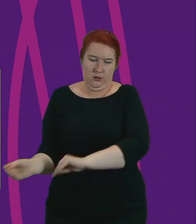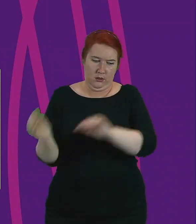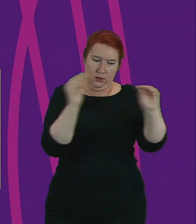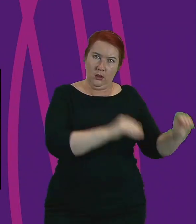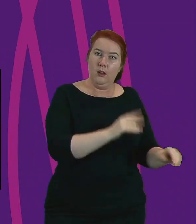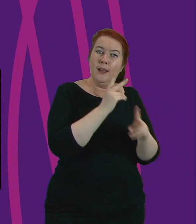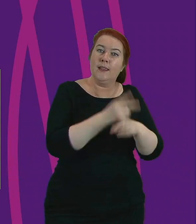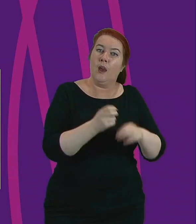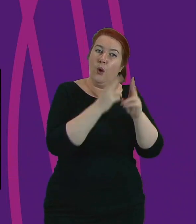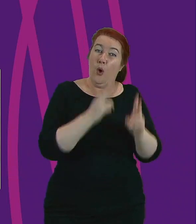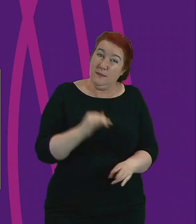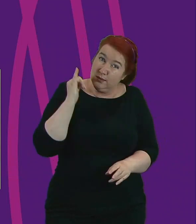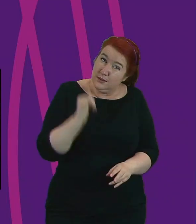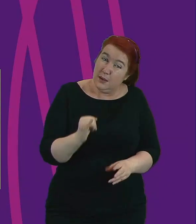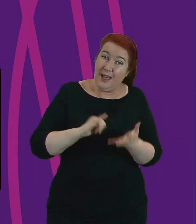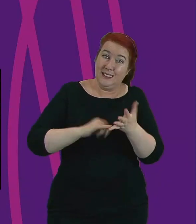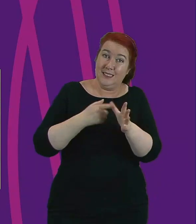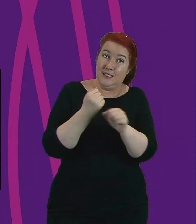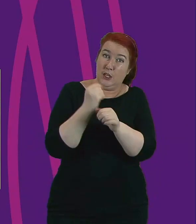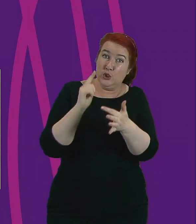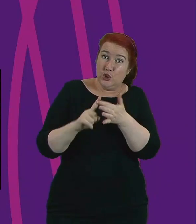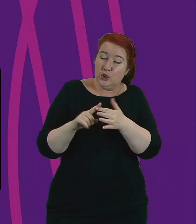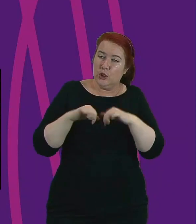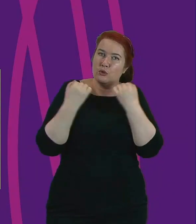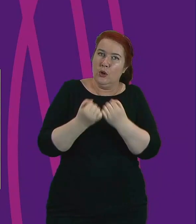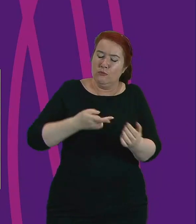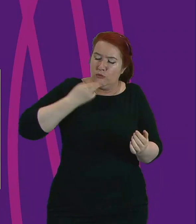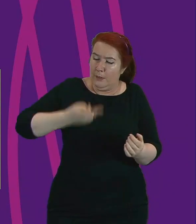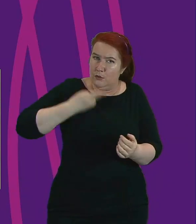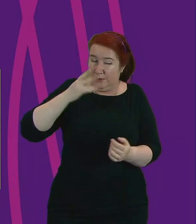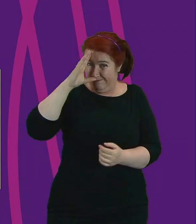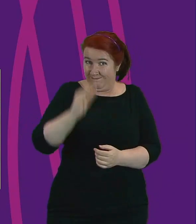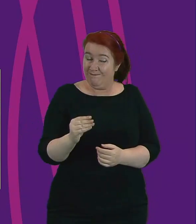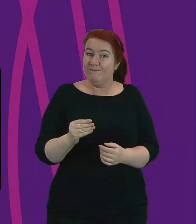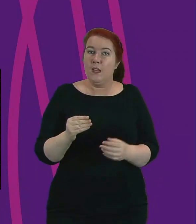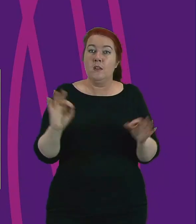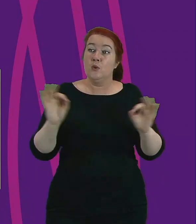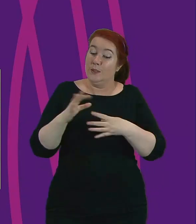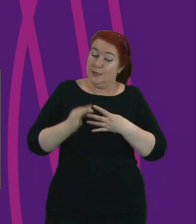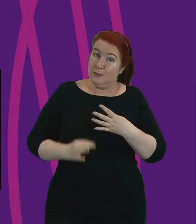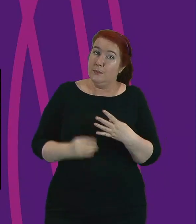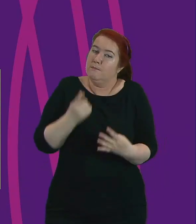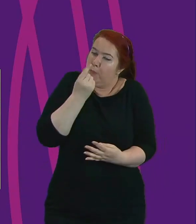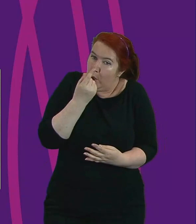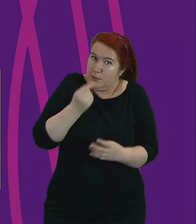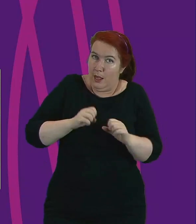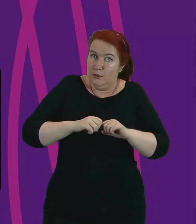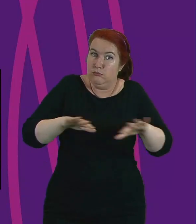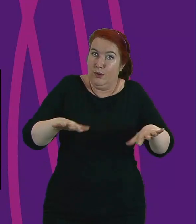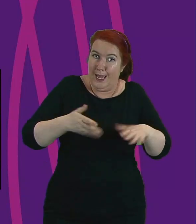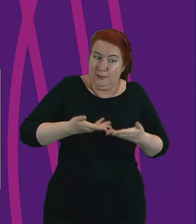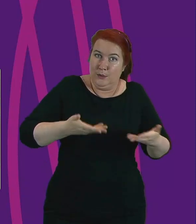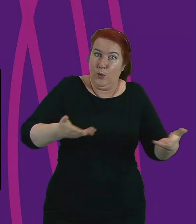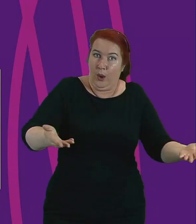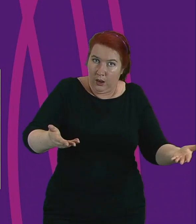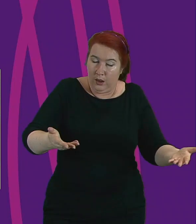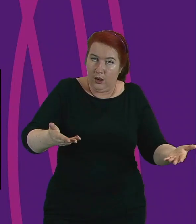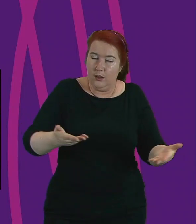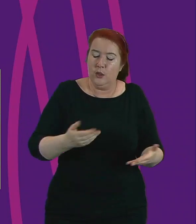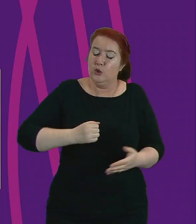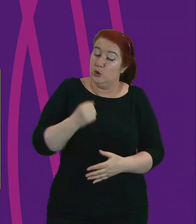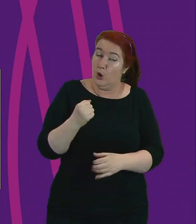Scientific Advisory Group on Emergencies repeatedly warning that people without symptoms may spread the virus. The Scottish Government